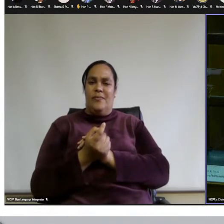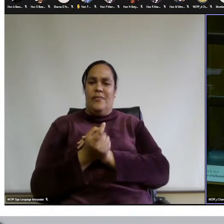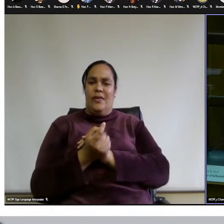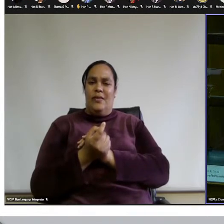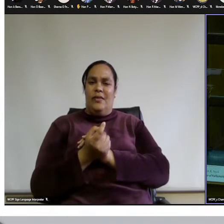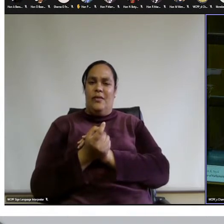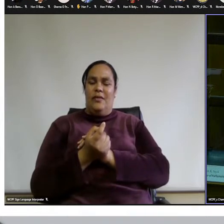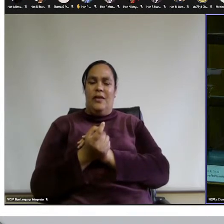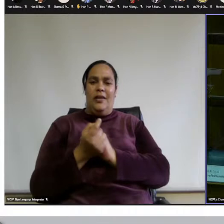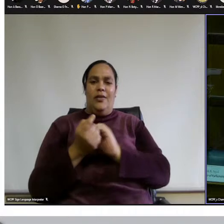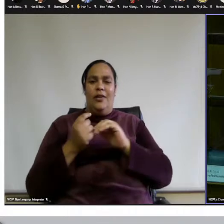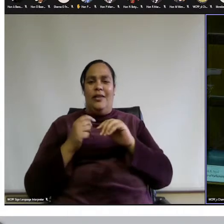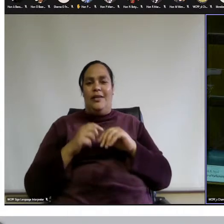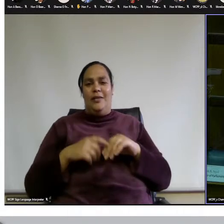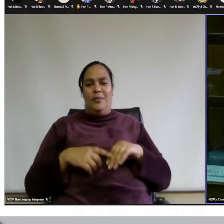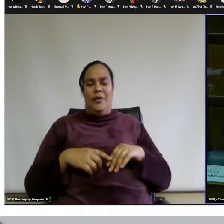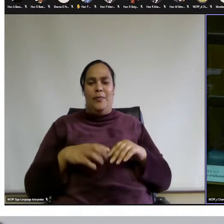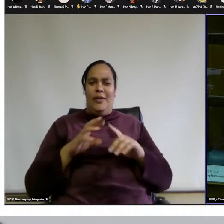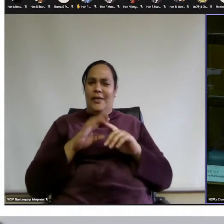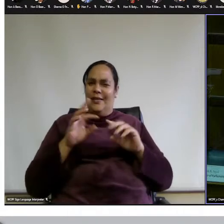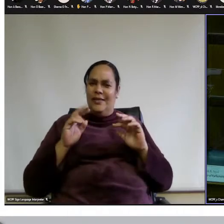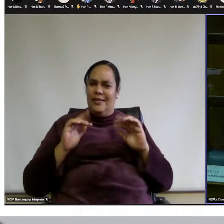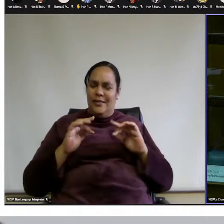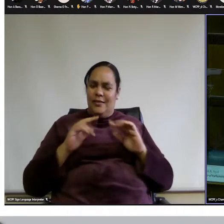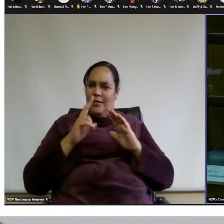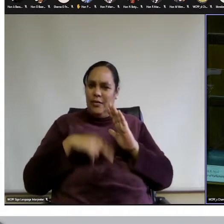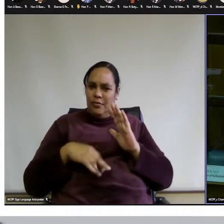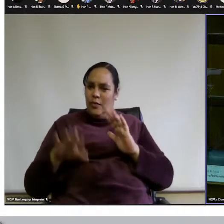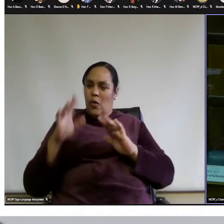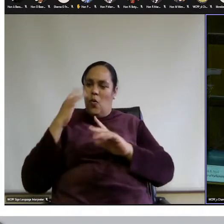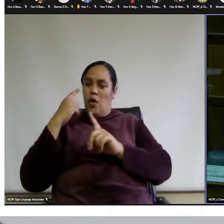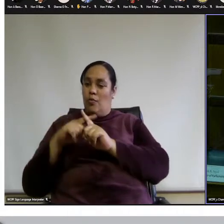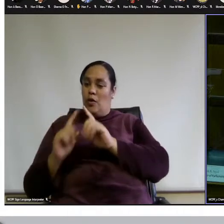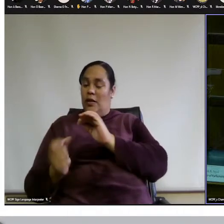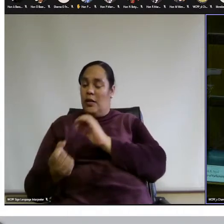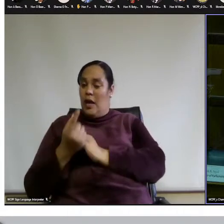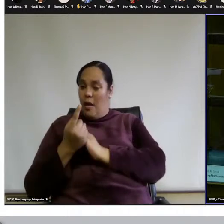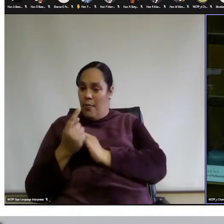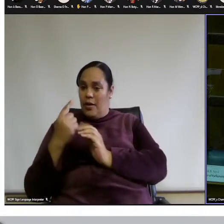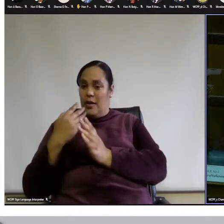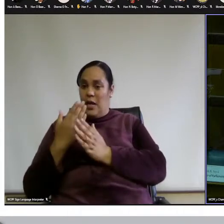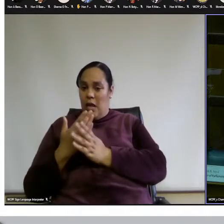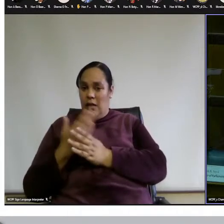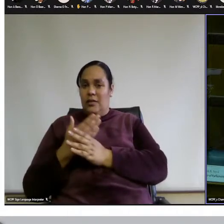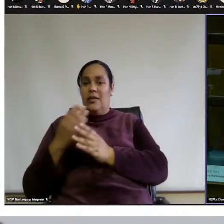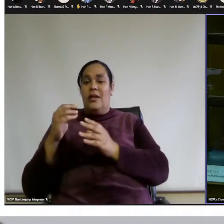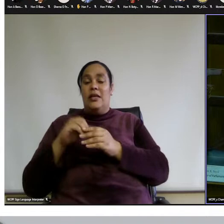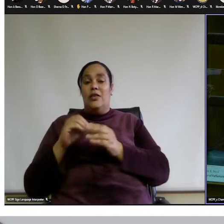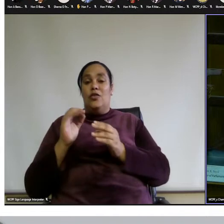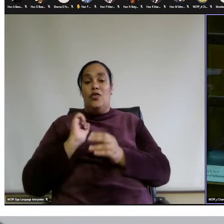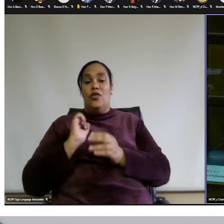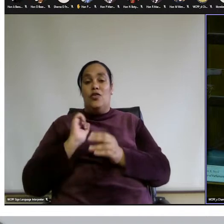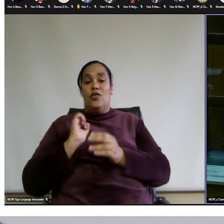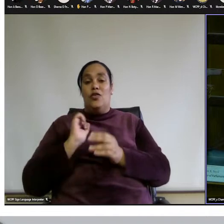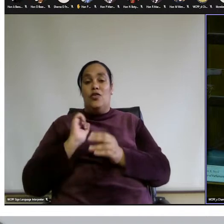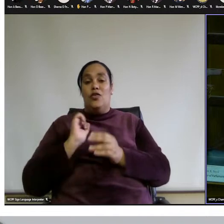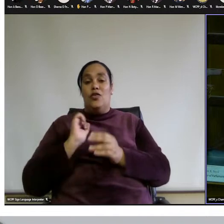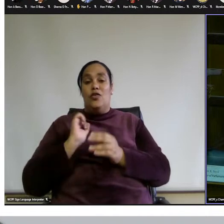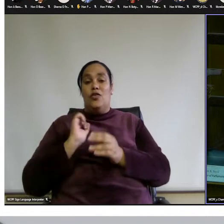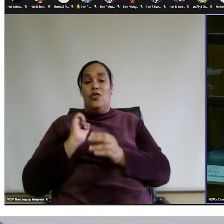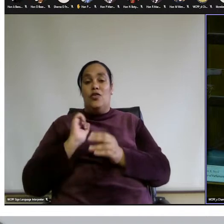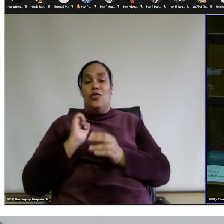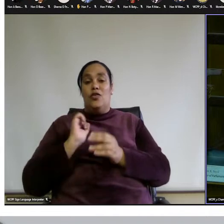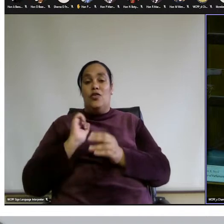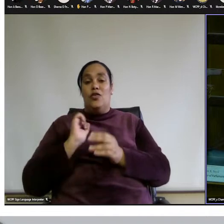basically take place timeously when positive cases occur, especially among staff, so as to stop the rapid